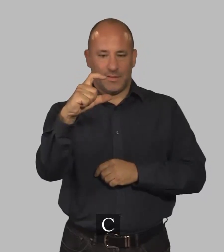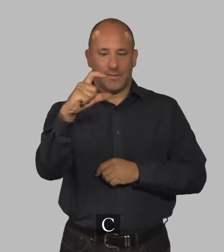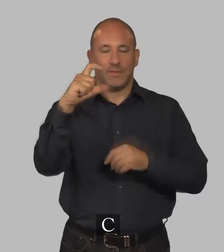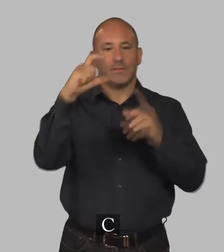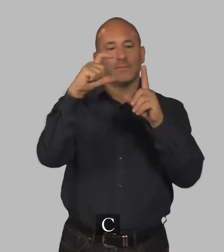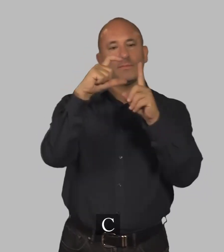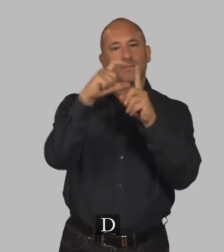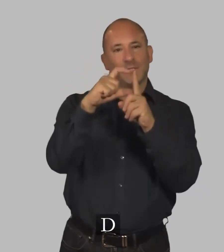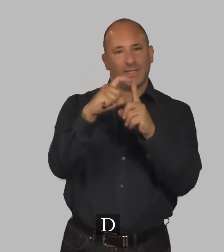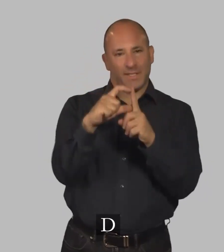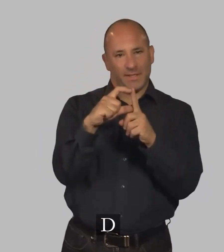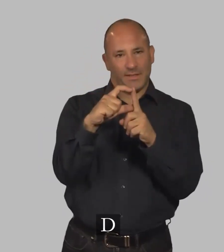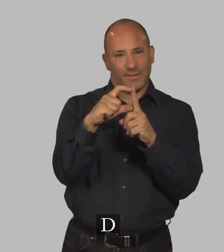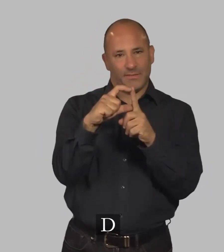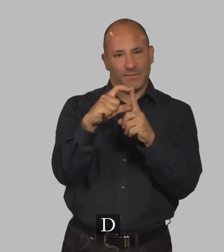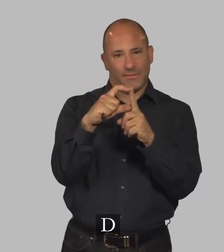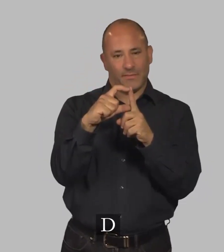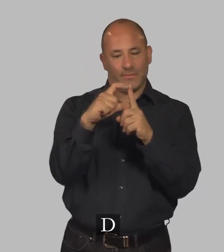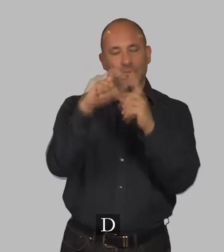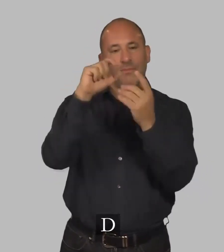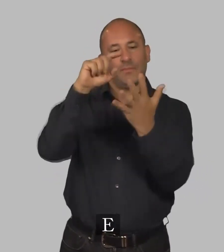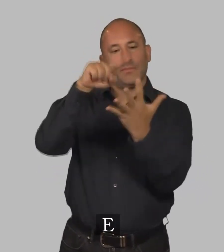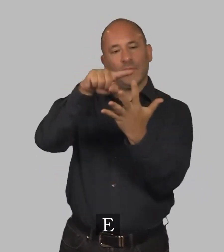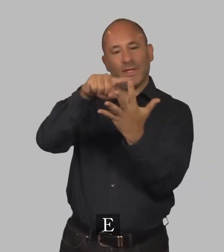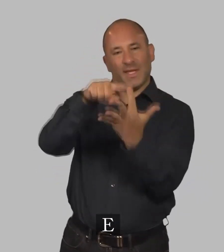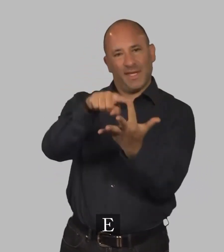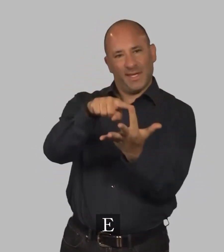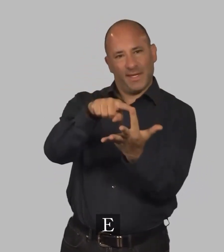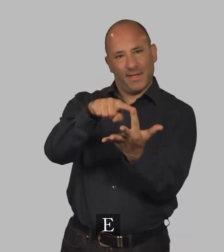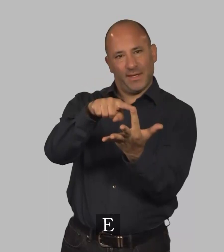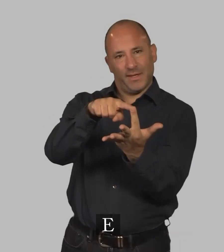C, D, E,